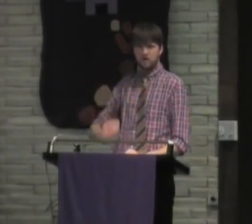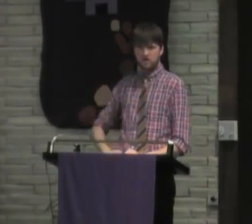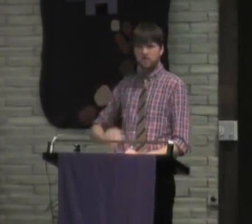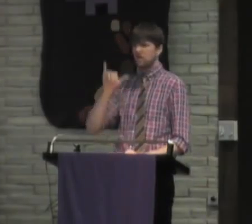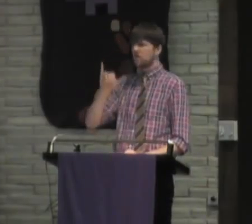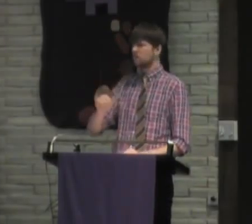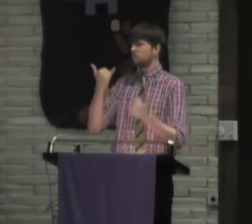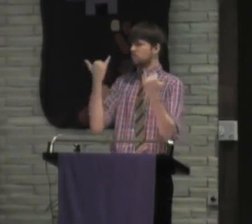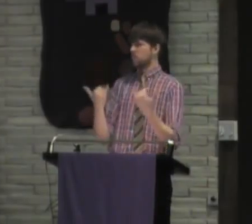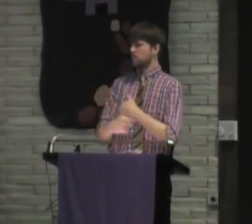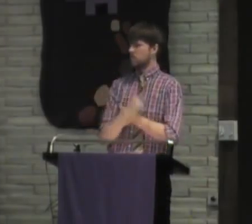He worked in Persia,